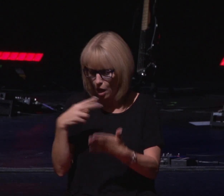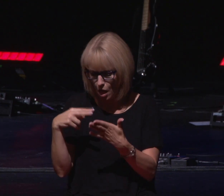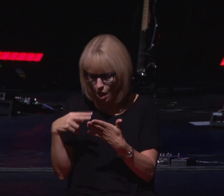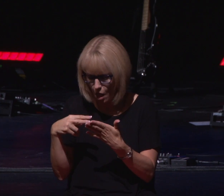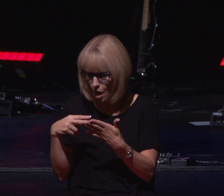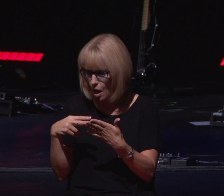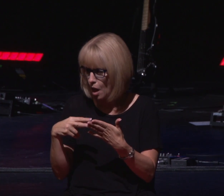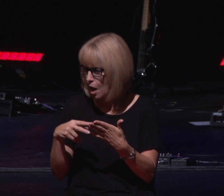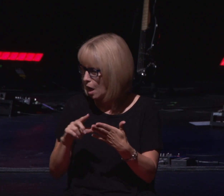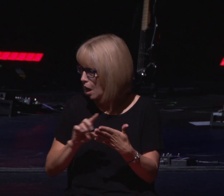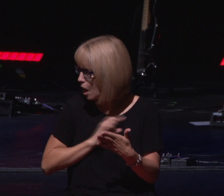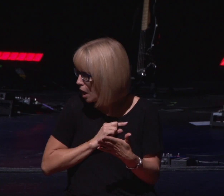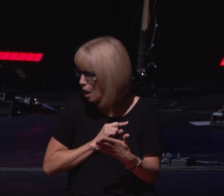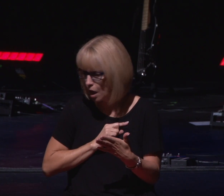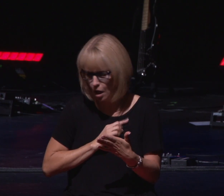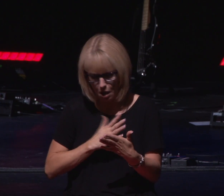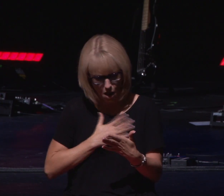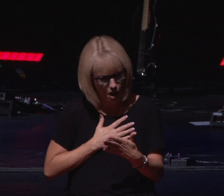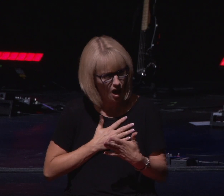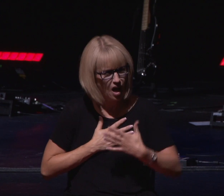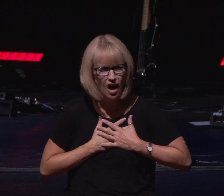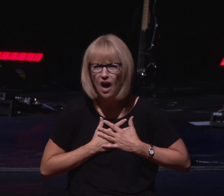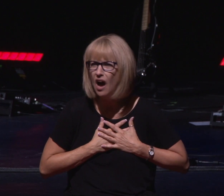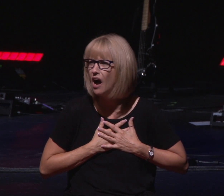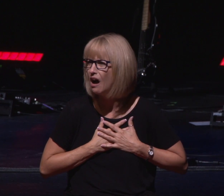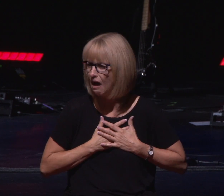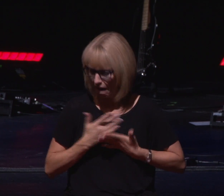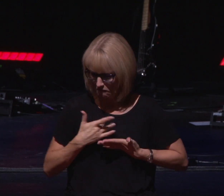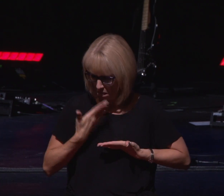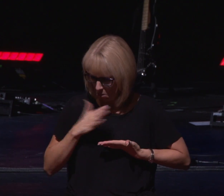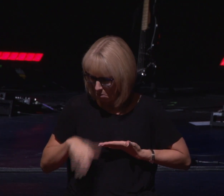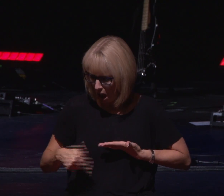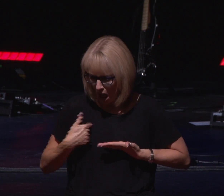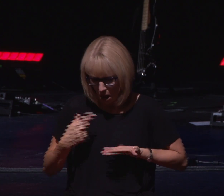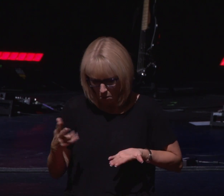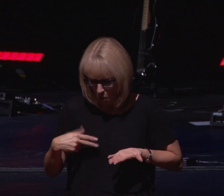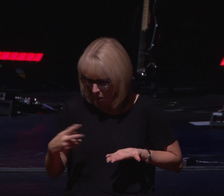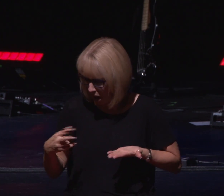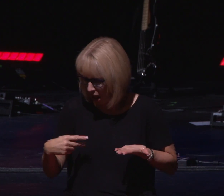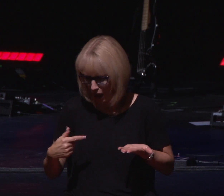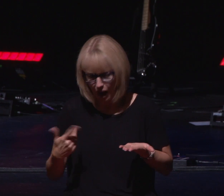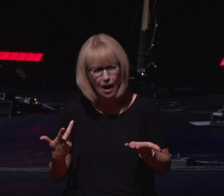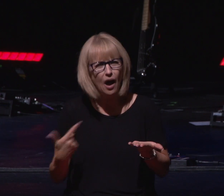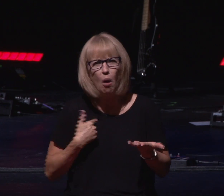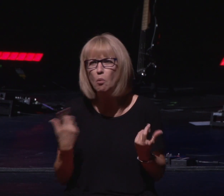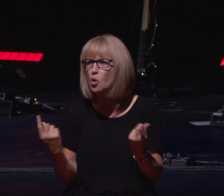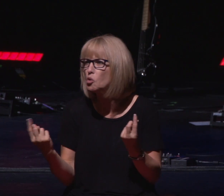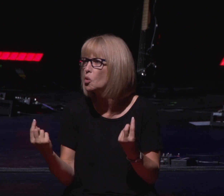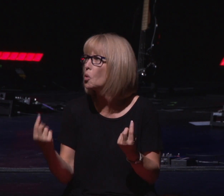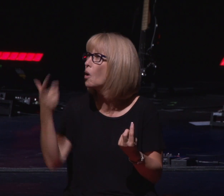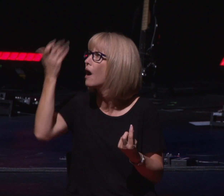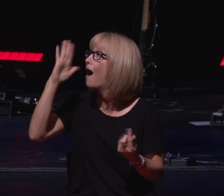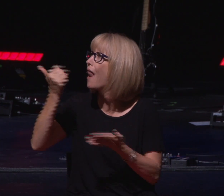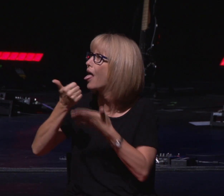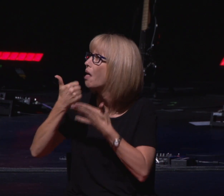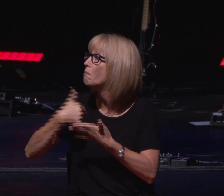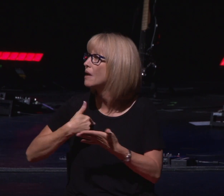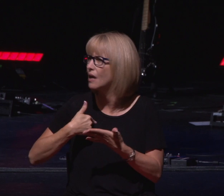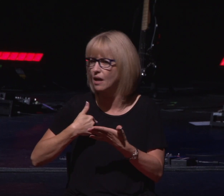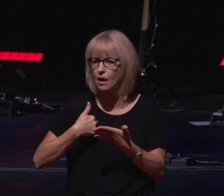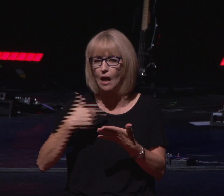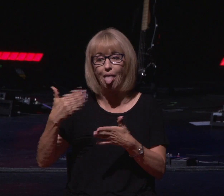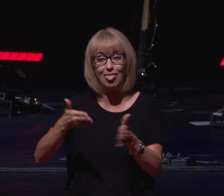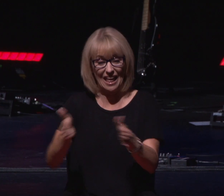I feel really bad. And then the next chapter I read, I just thought, what am I supposed to do with this guy? The next chapter was on